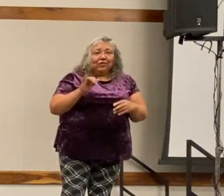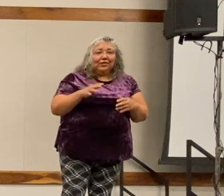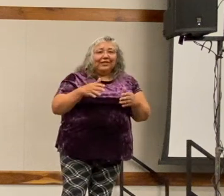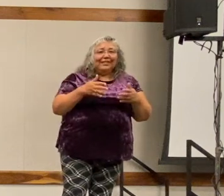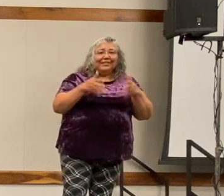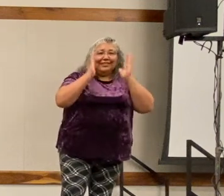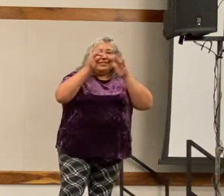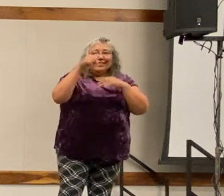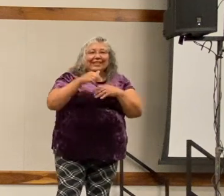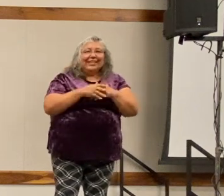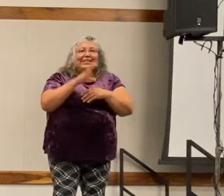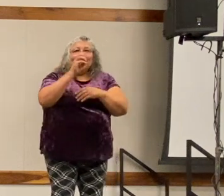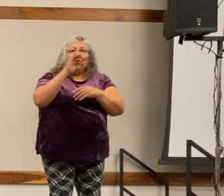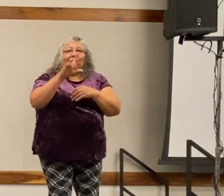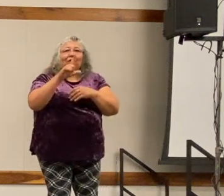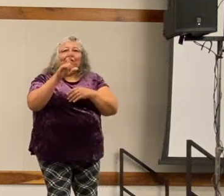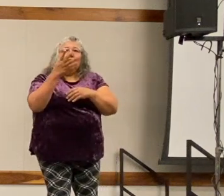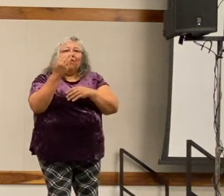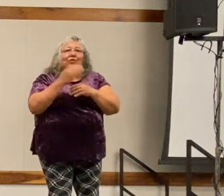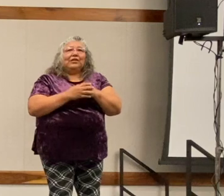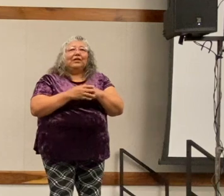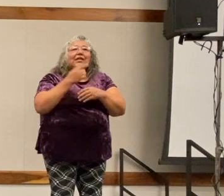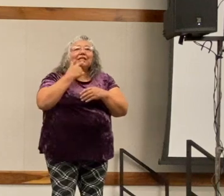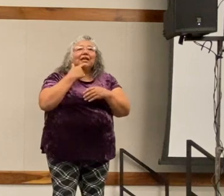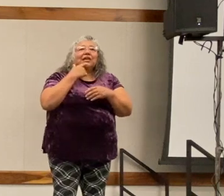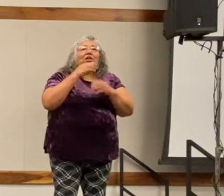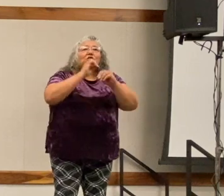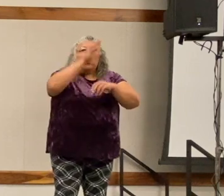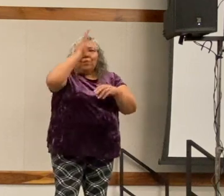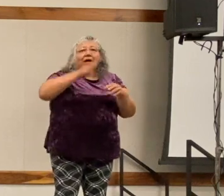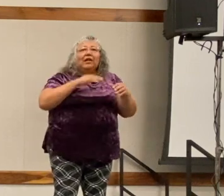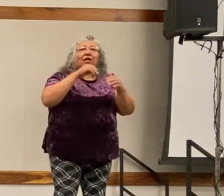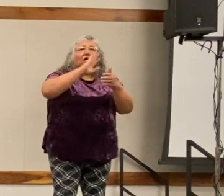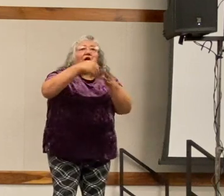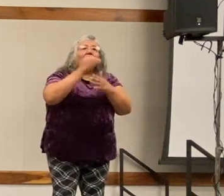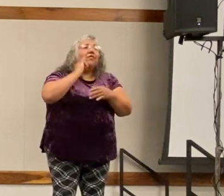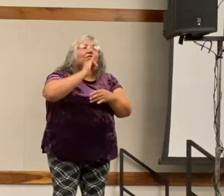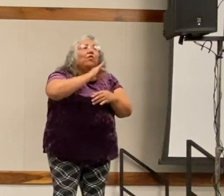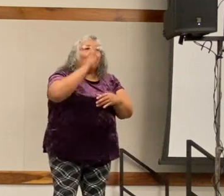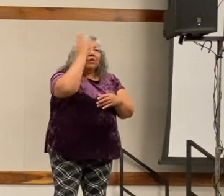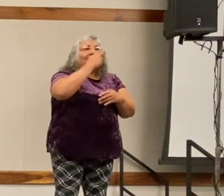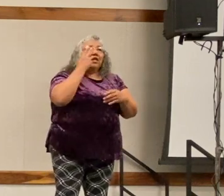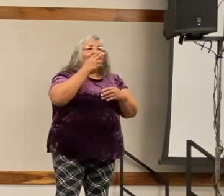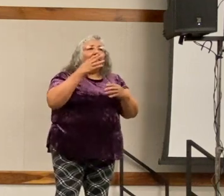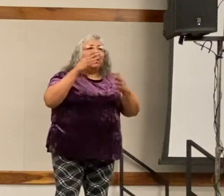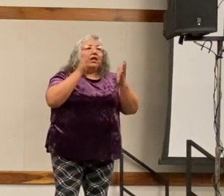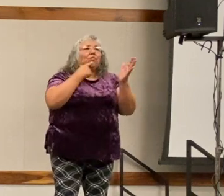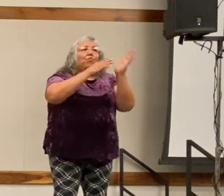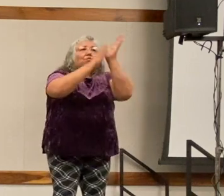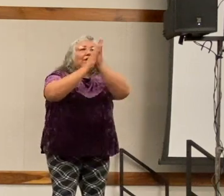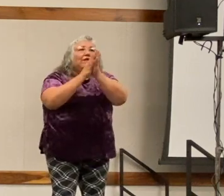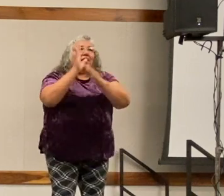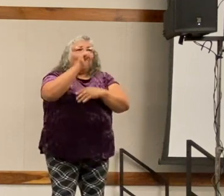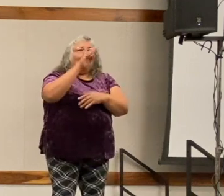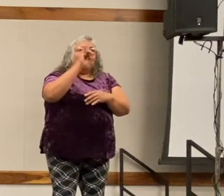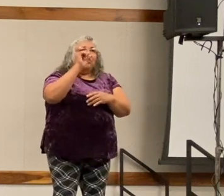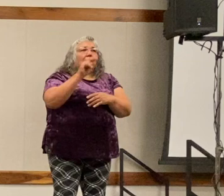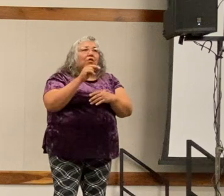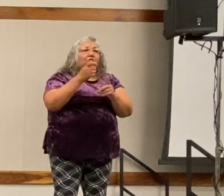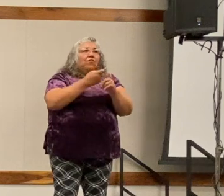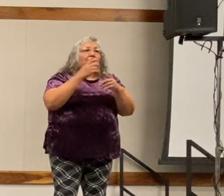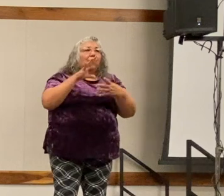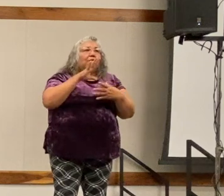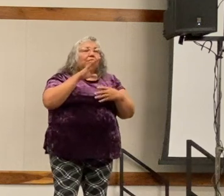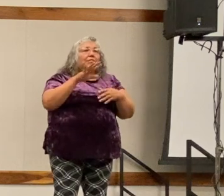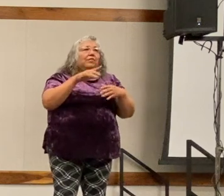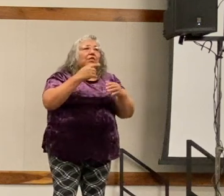2 Samuel 14. says, no man in all Israel was handsome and highly praised as Absalom. From the sole of